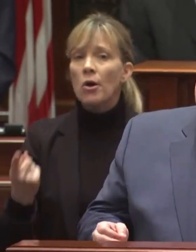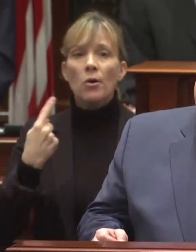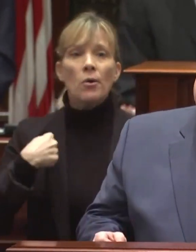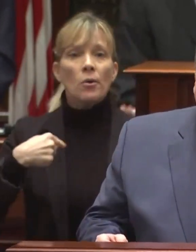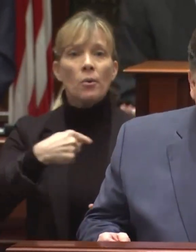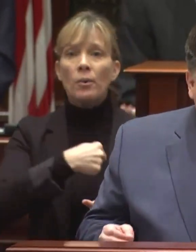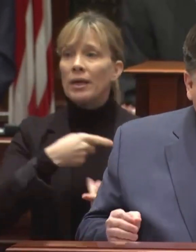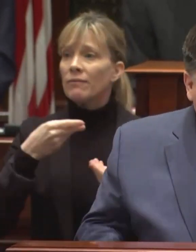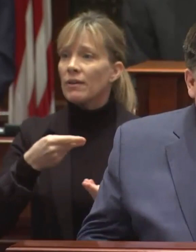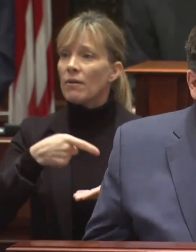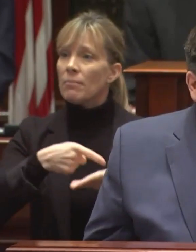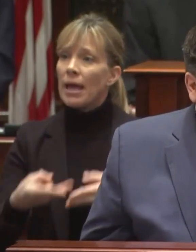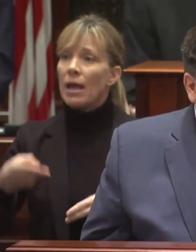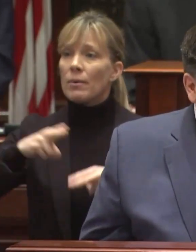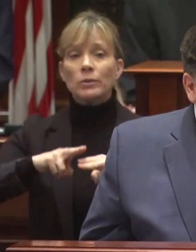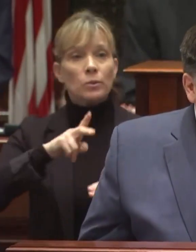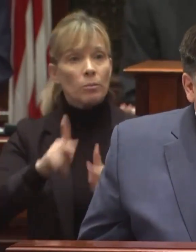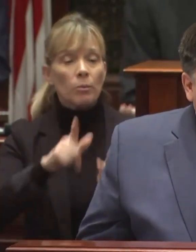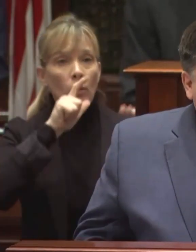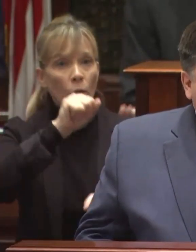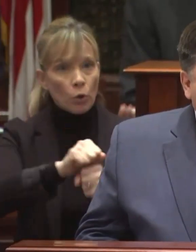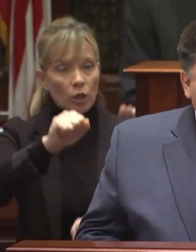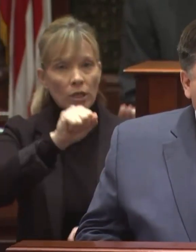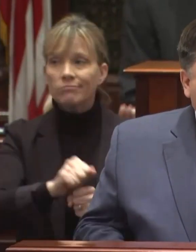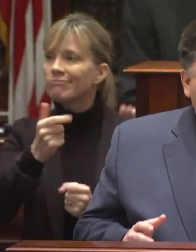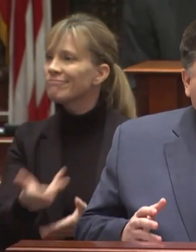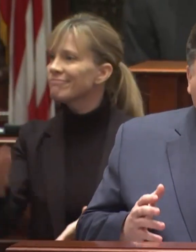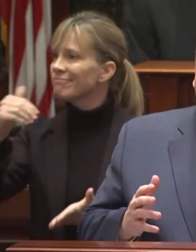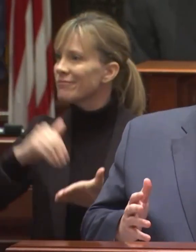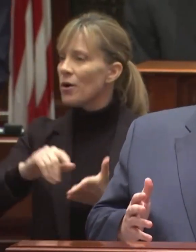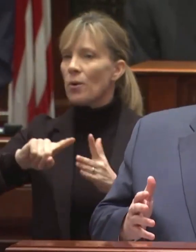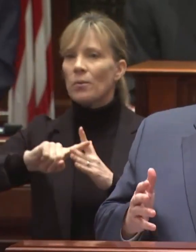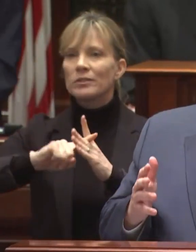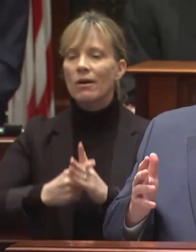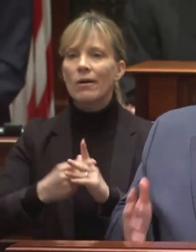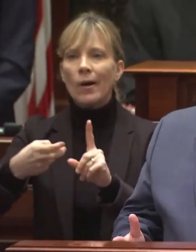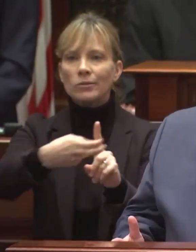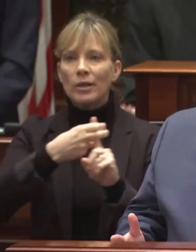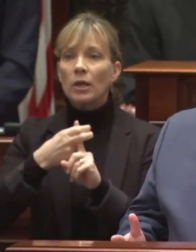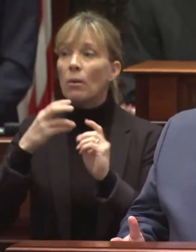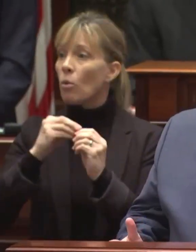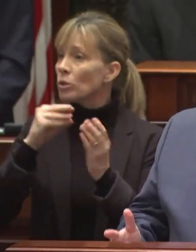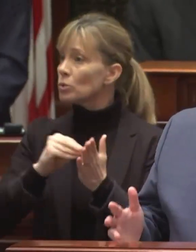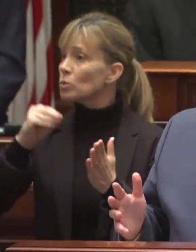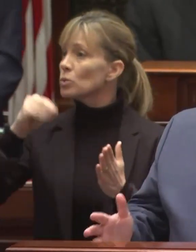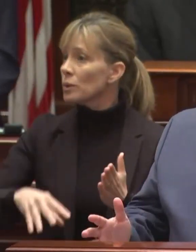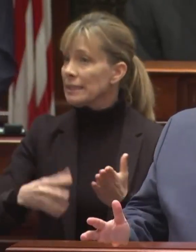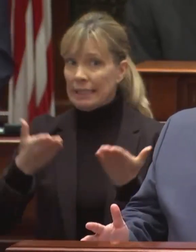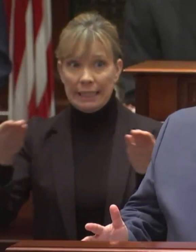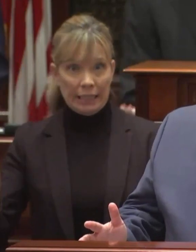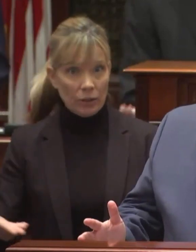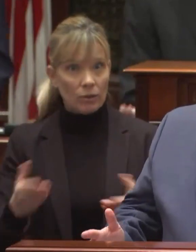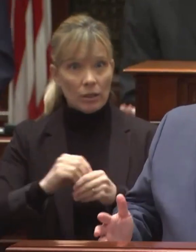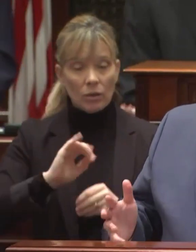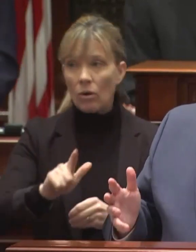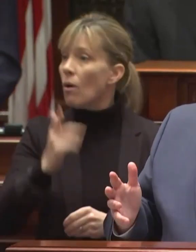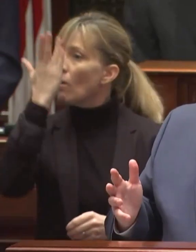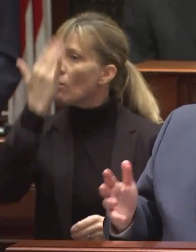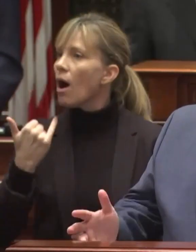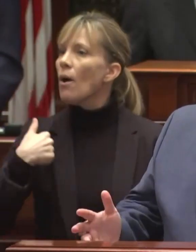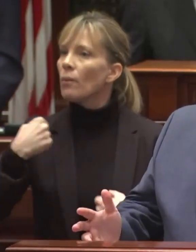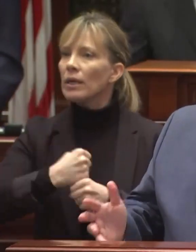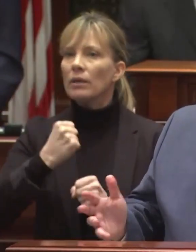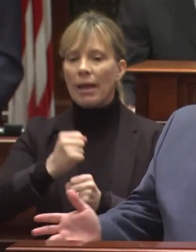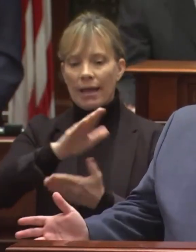gave pay raises to working people, and once again, we began attracting more students here because we